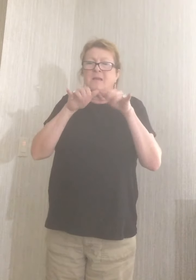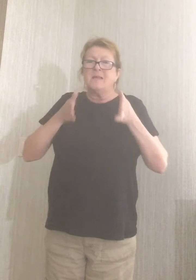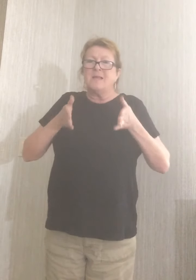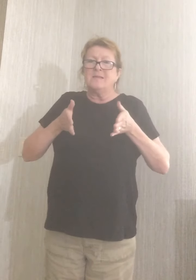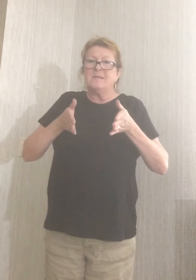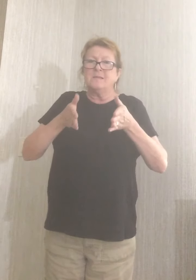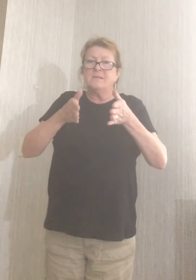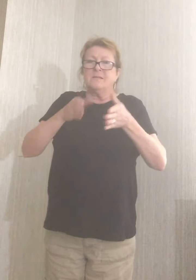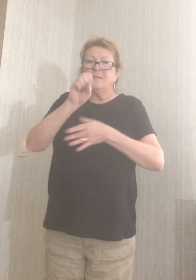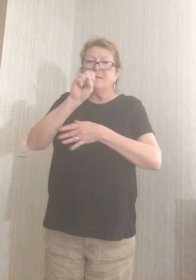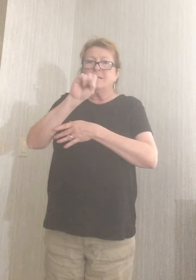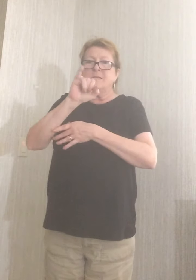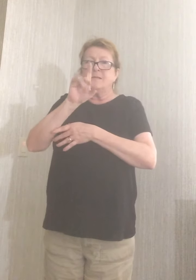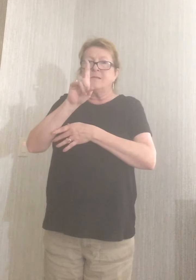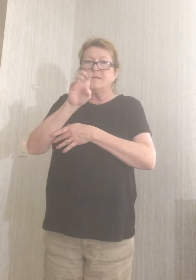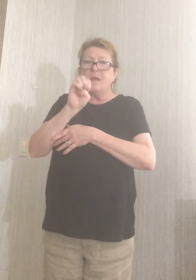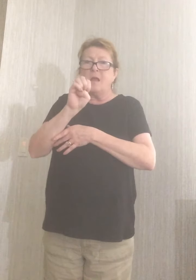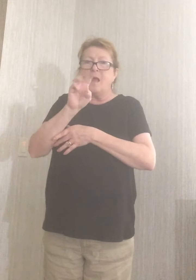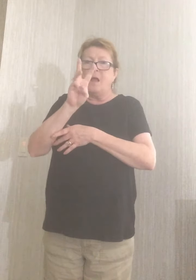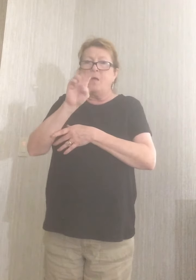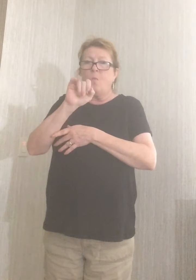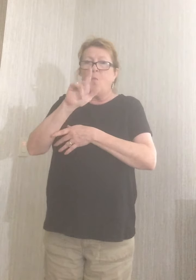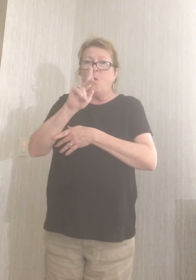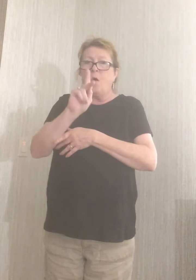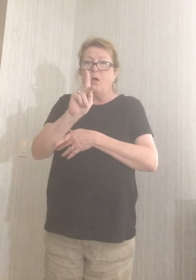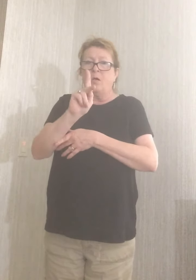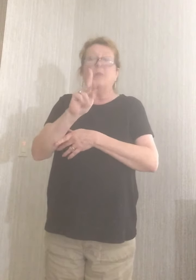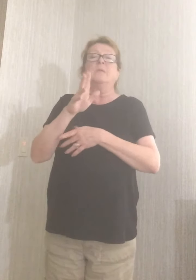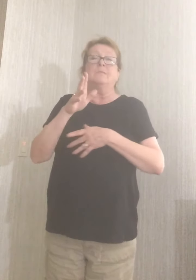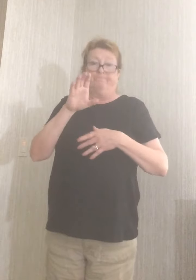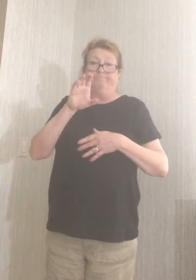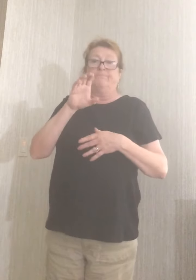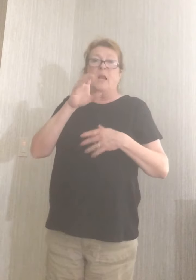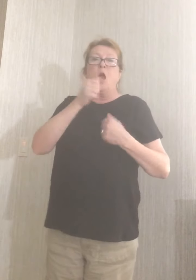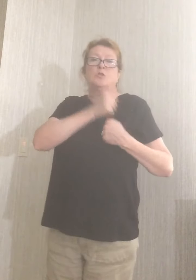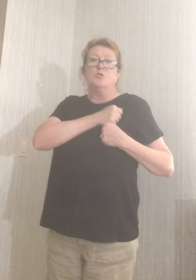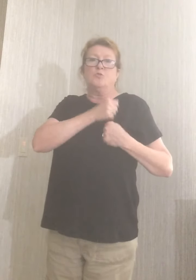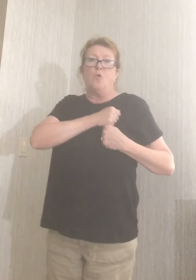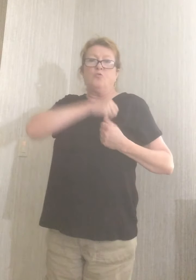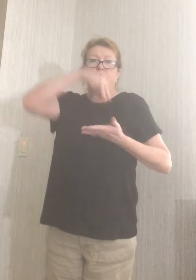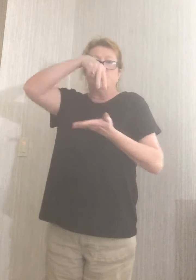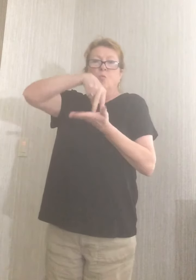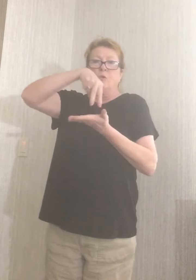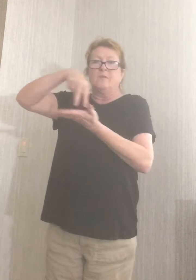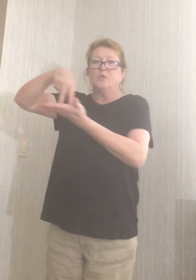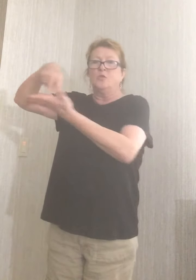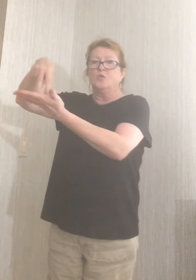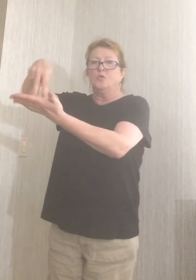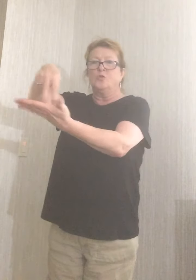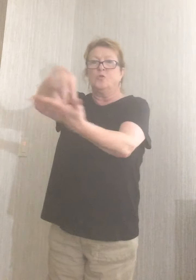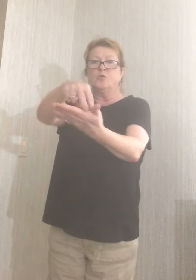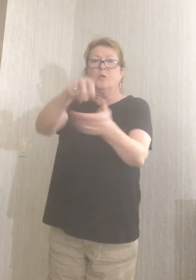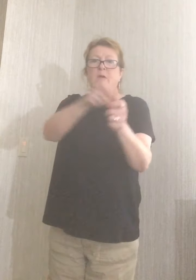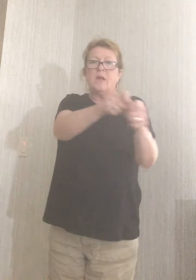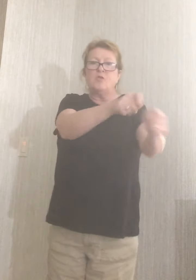This is where the castle soldiers would have stood as they shot arrows down on their attackers.